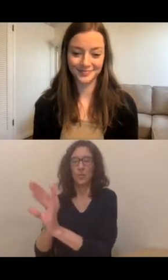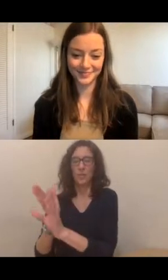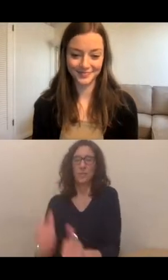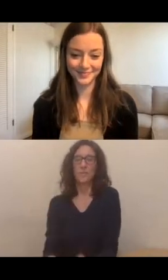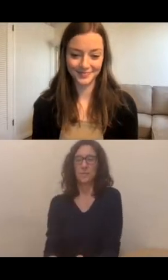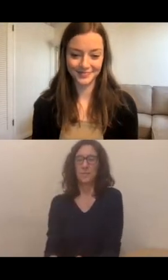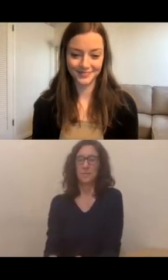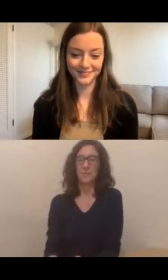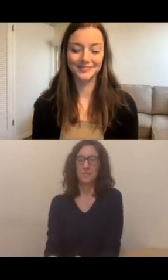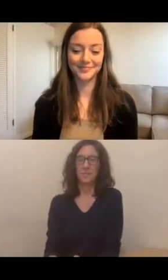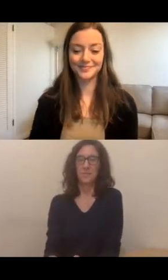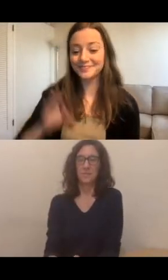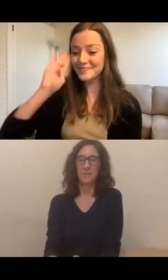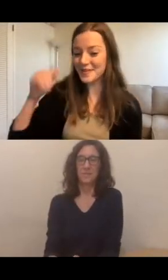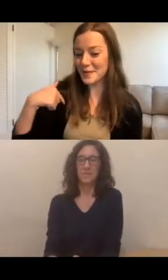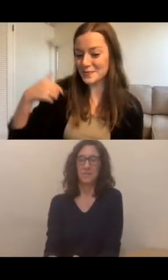and I'm the school psychologist.